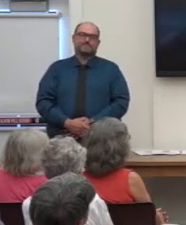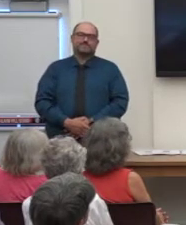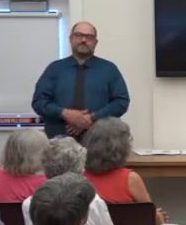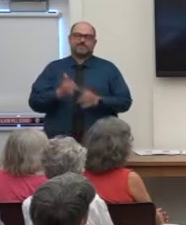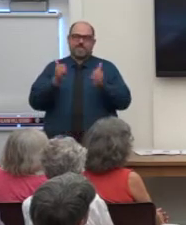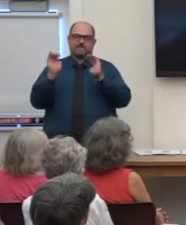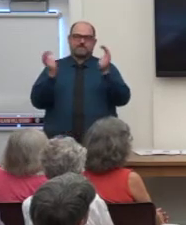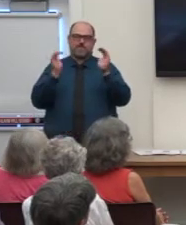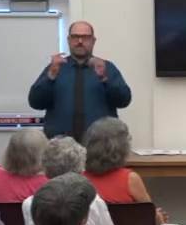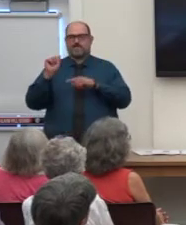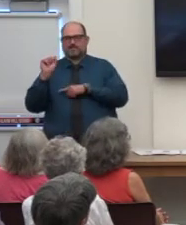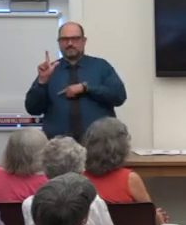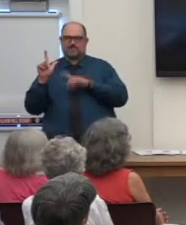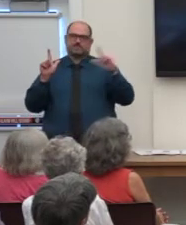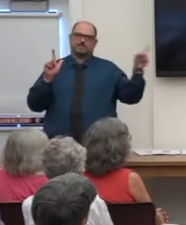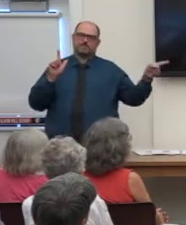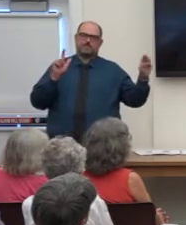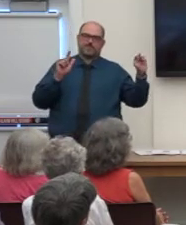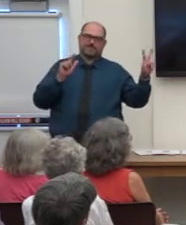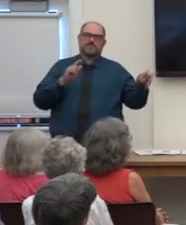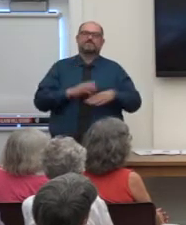Martha's Vineyard Sign Language.